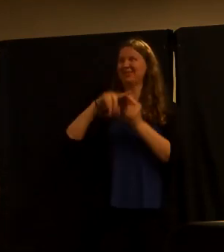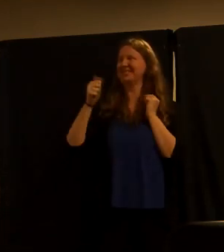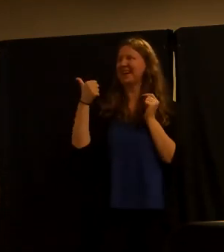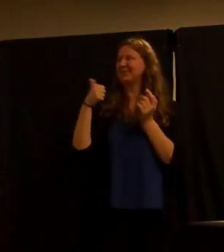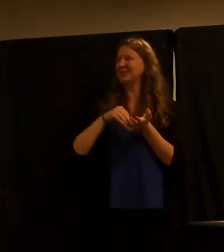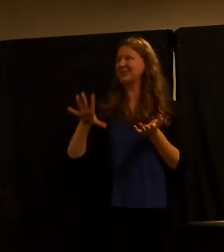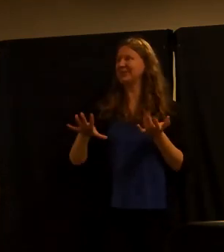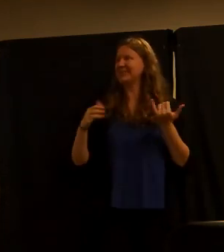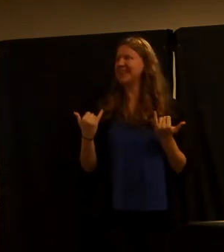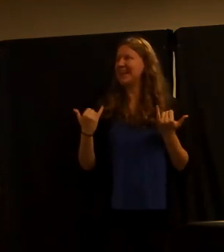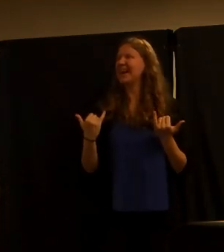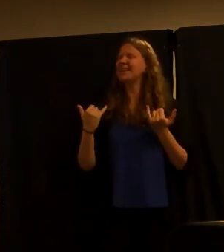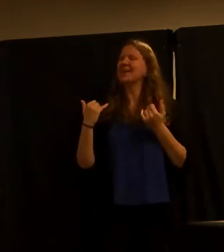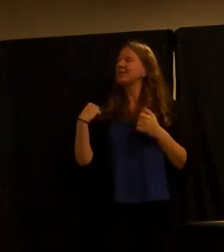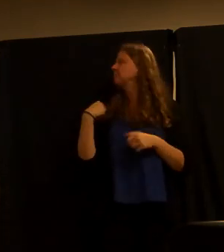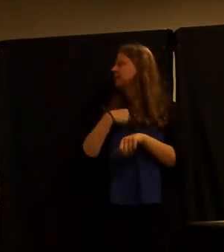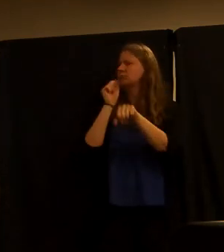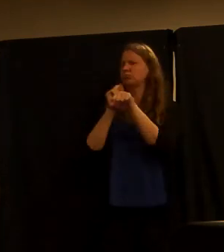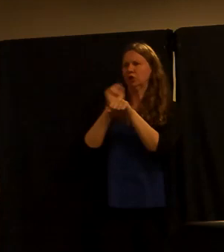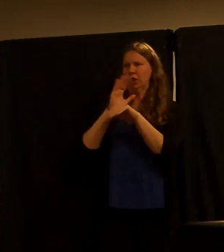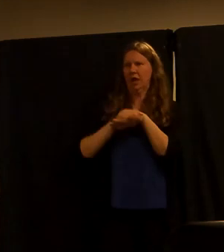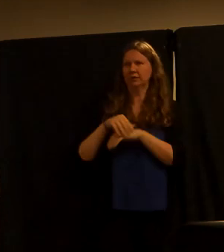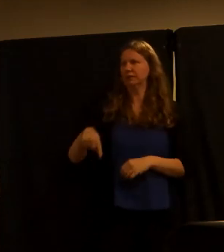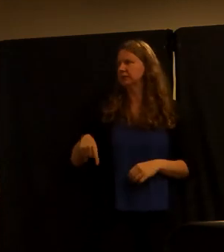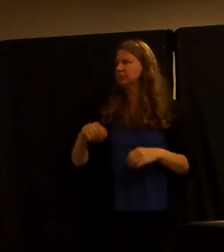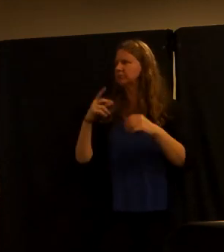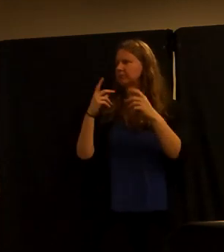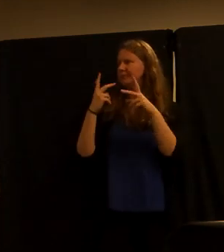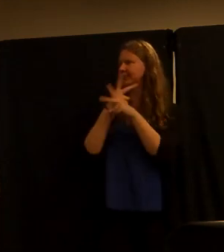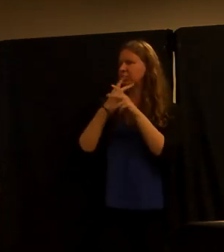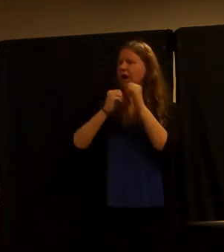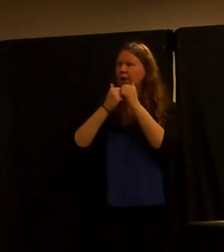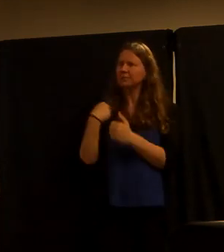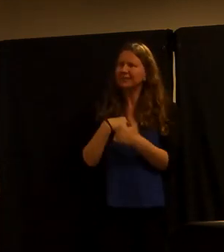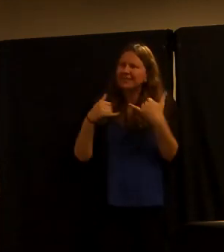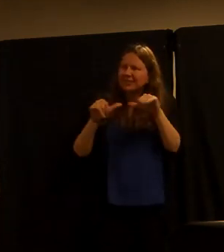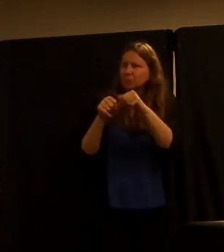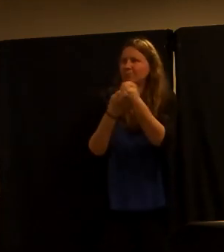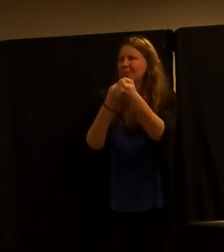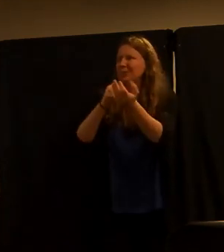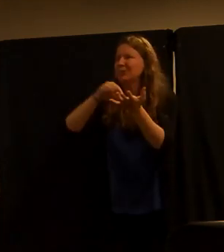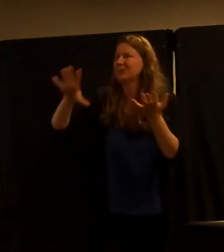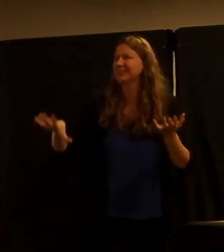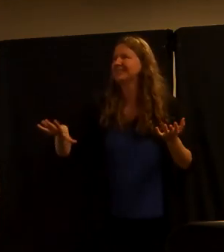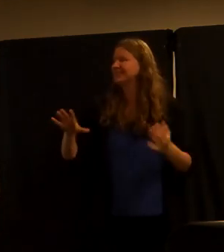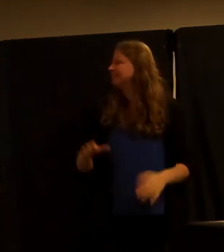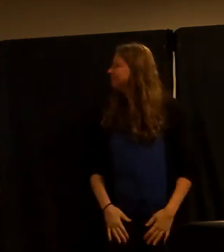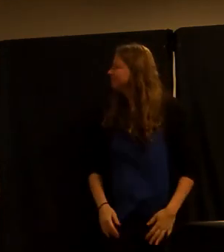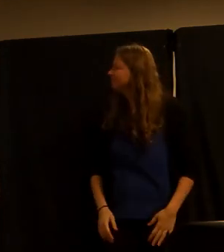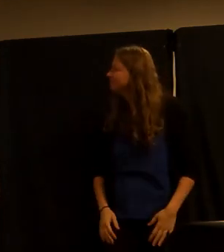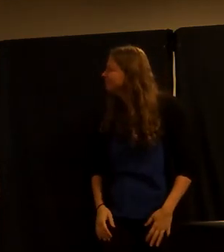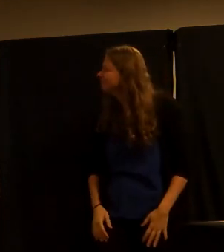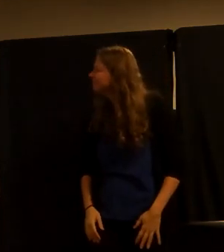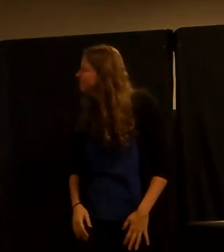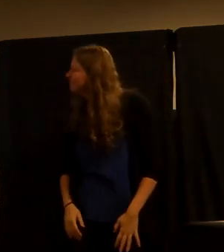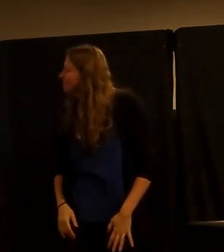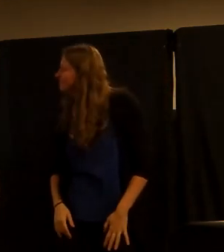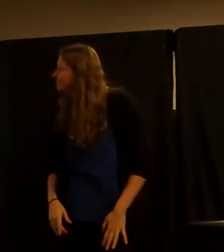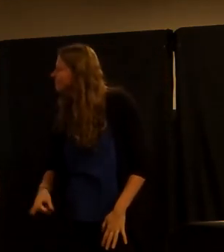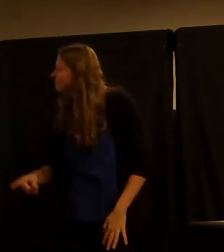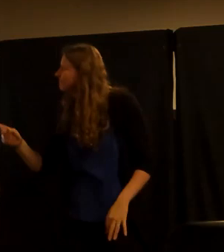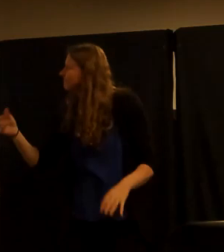have these challenges. We're starting out with a larger class size. So we're still looking at how we can provide